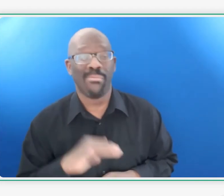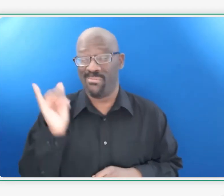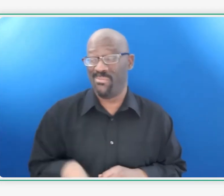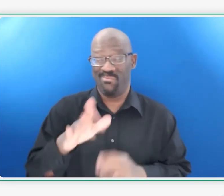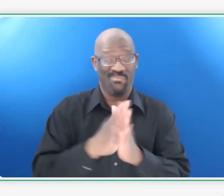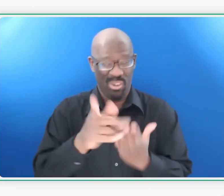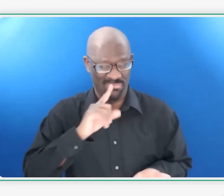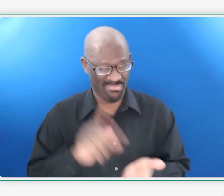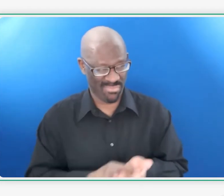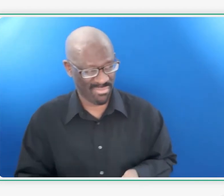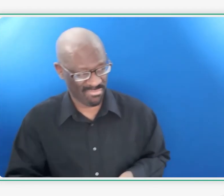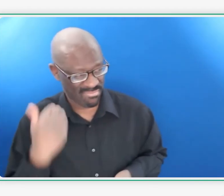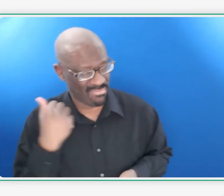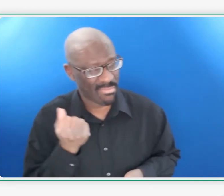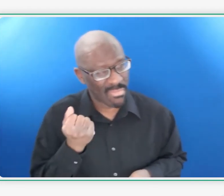But it's a great allegory.